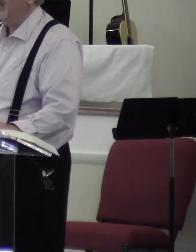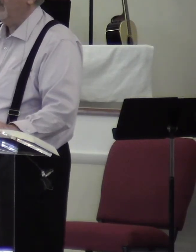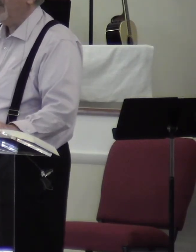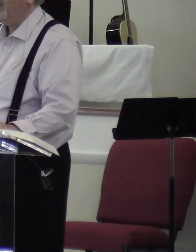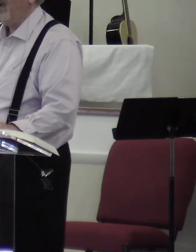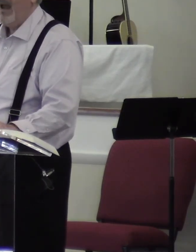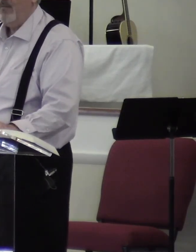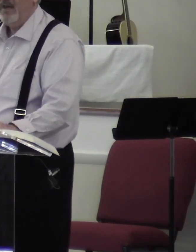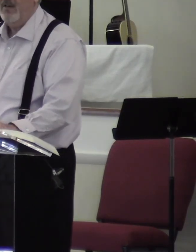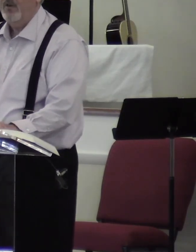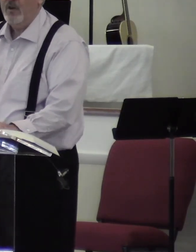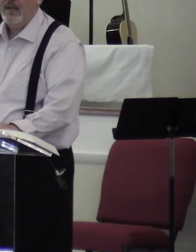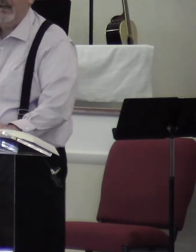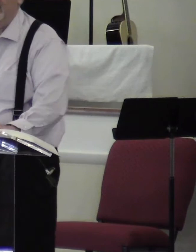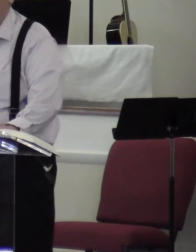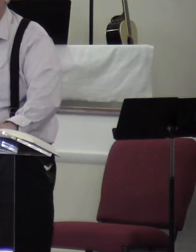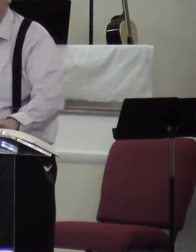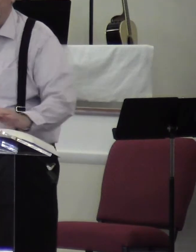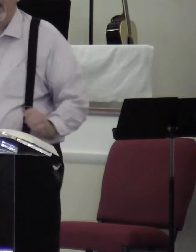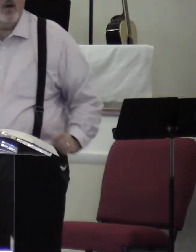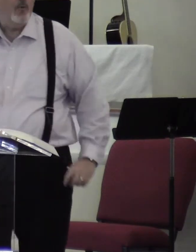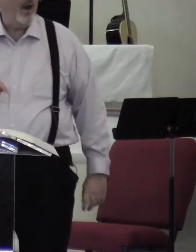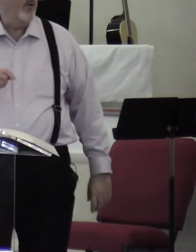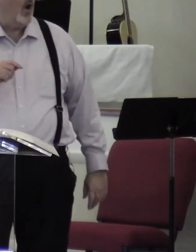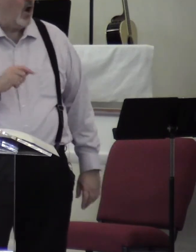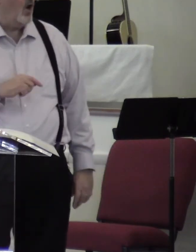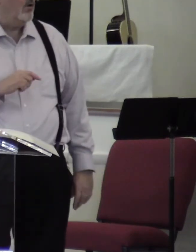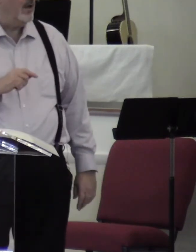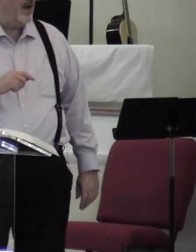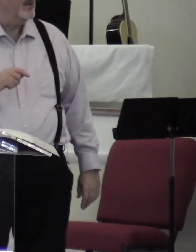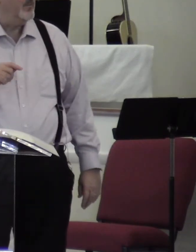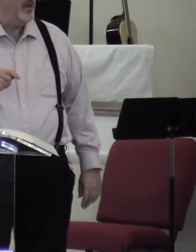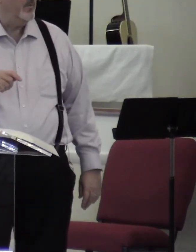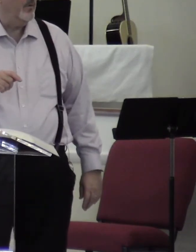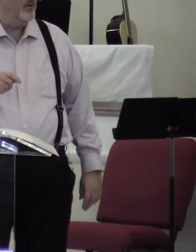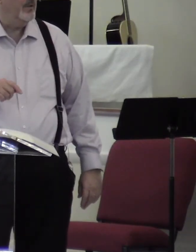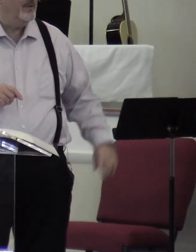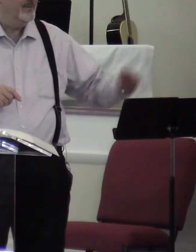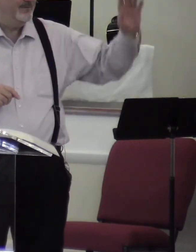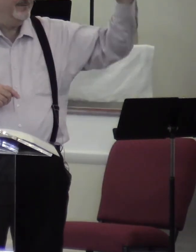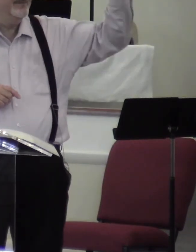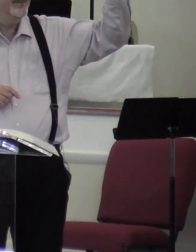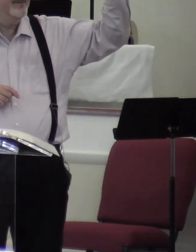all kinds of people, how many of you live around all kinds of people?